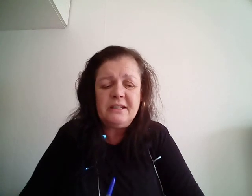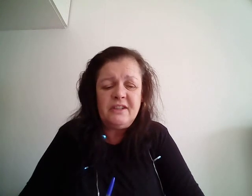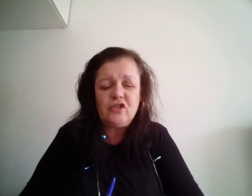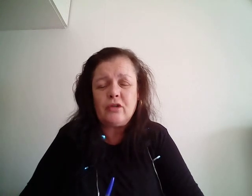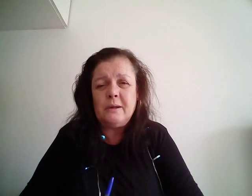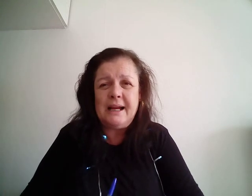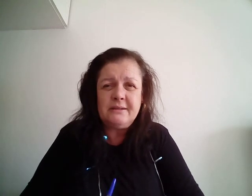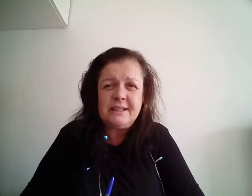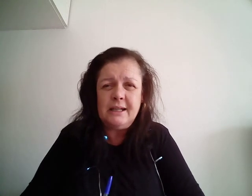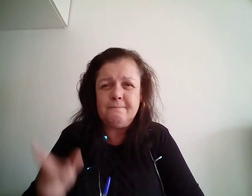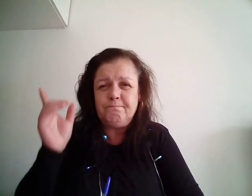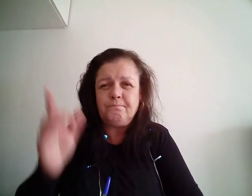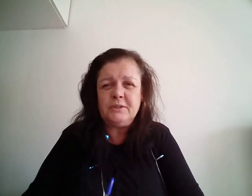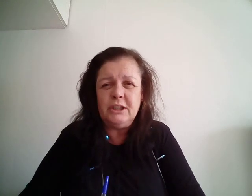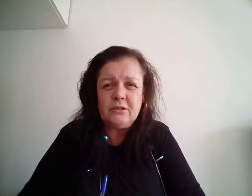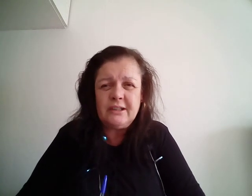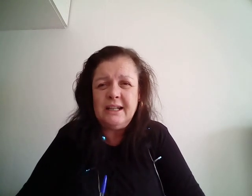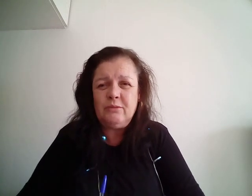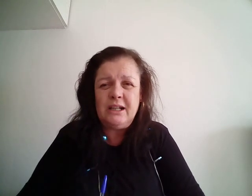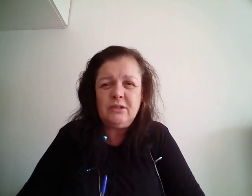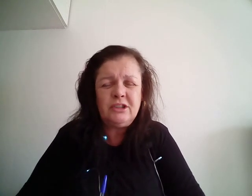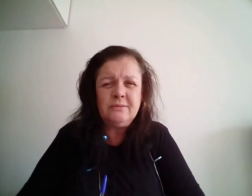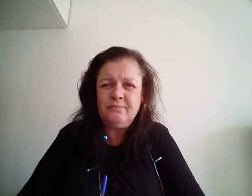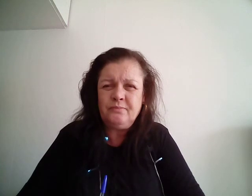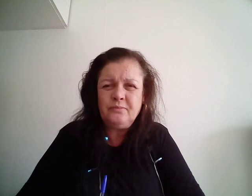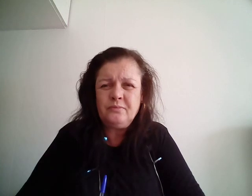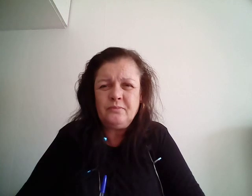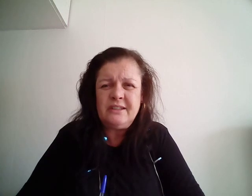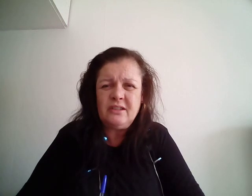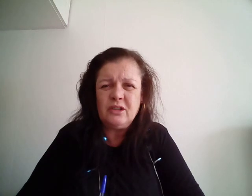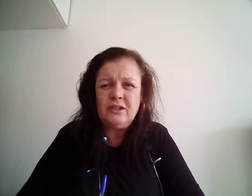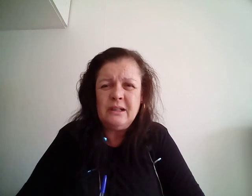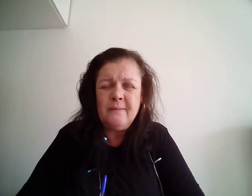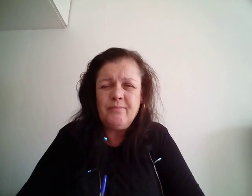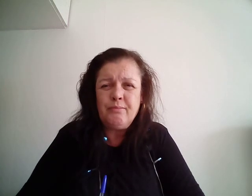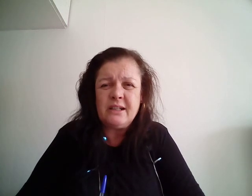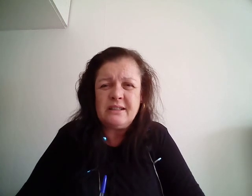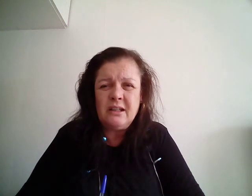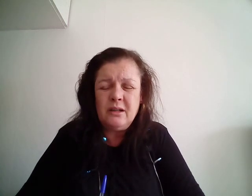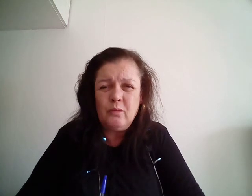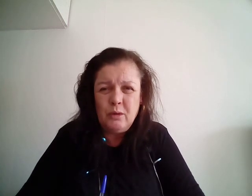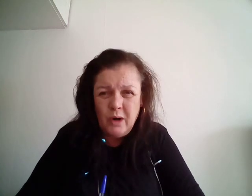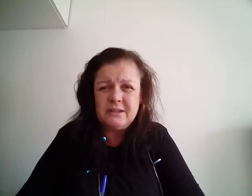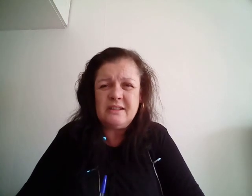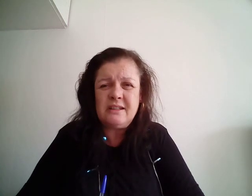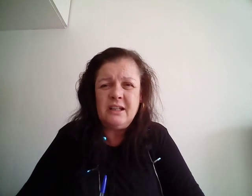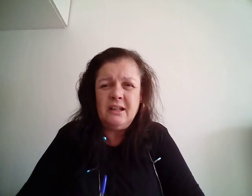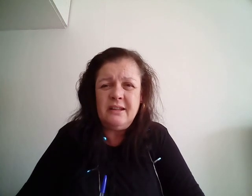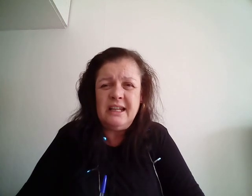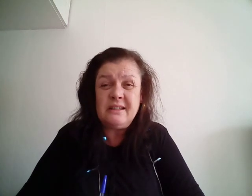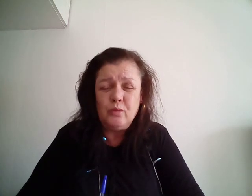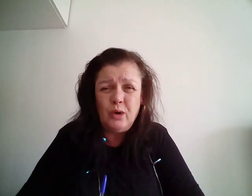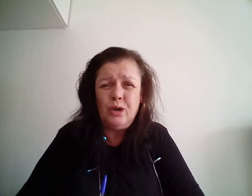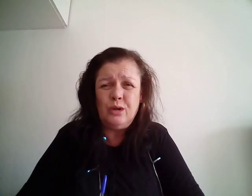if it's true about Ukraine, well, good. This is good because we want these